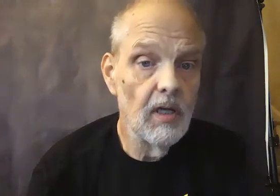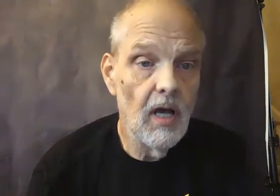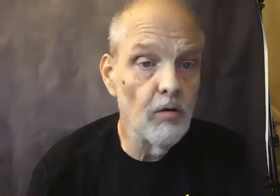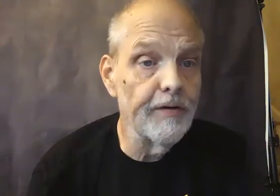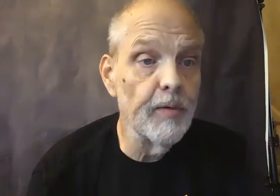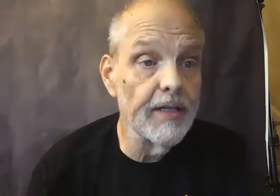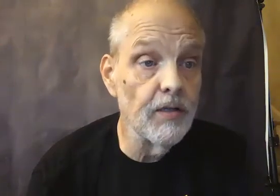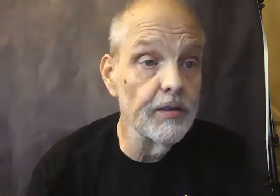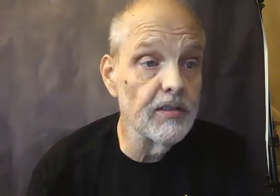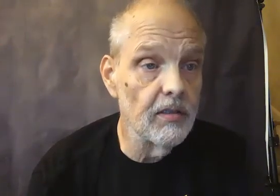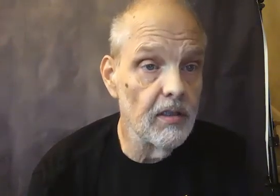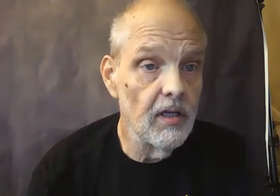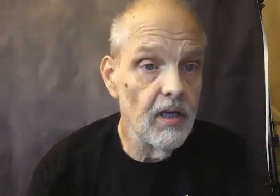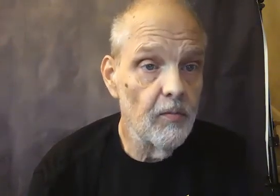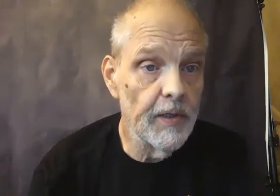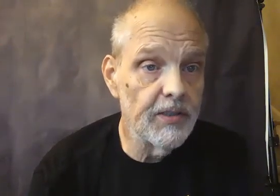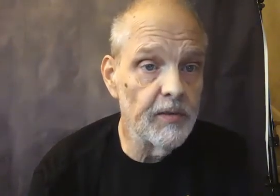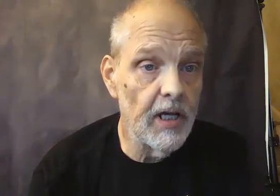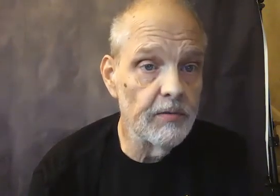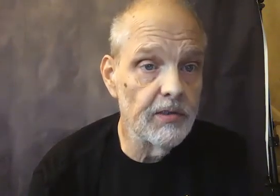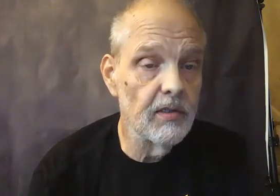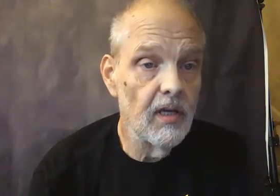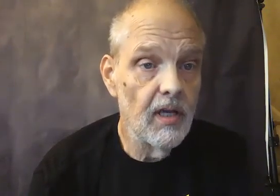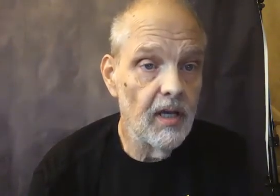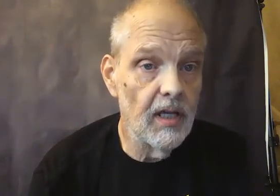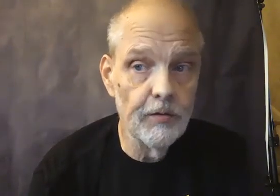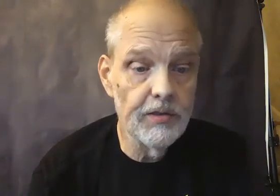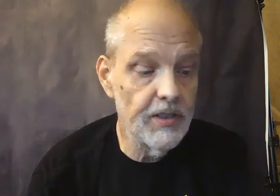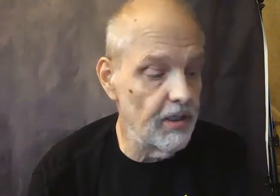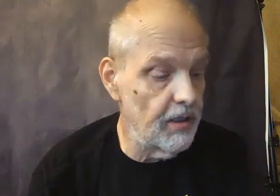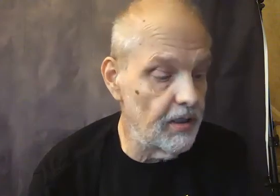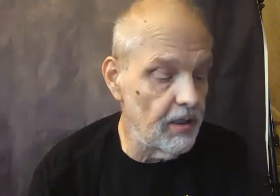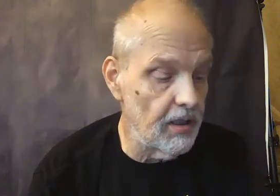I don't know if anybody has noticed, but sometimes if you see